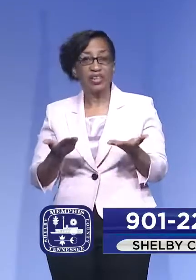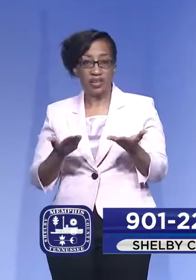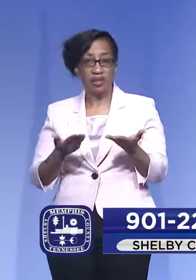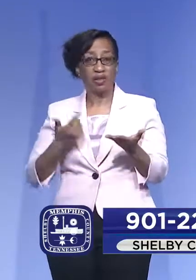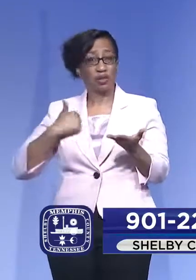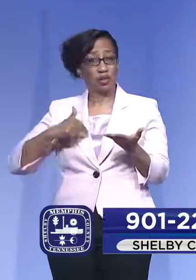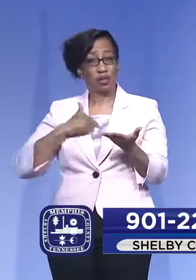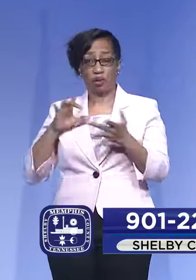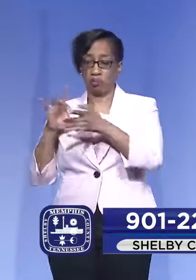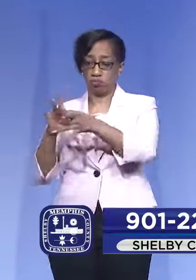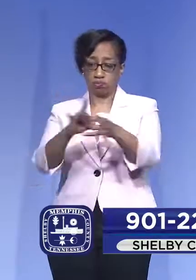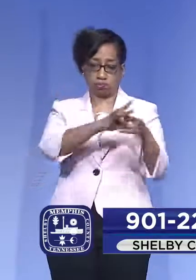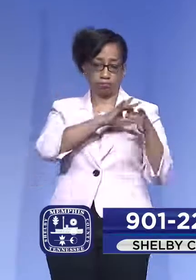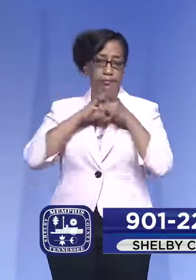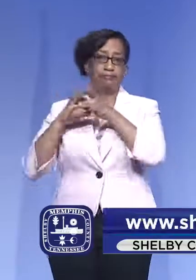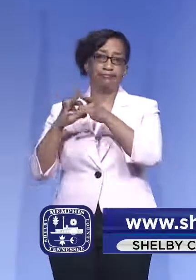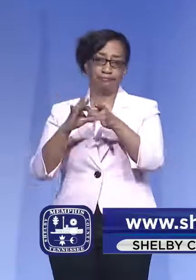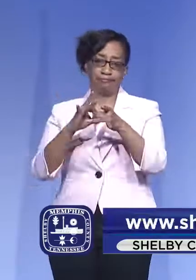connected today.